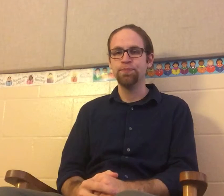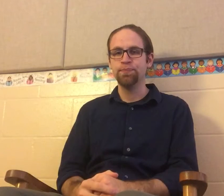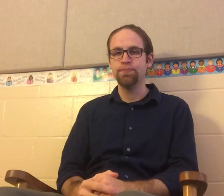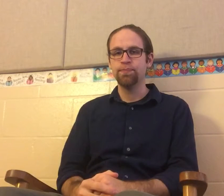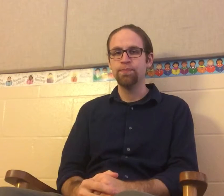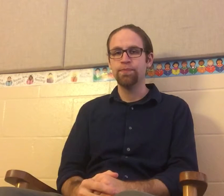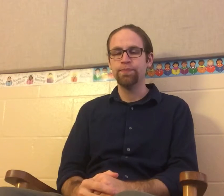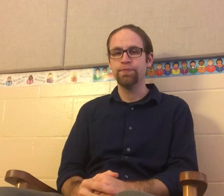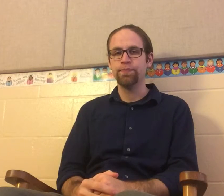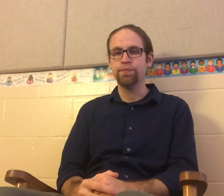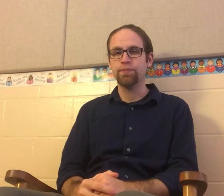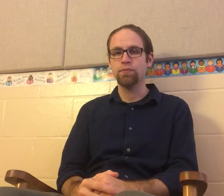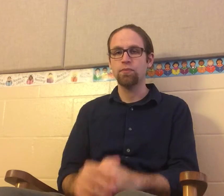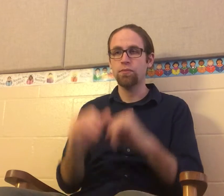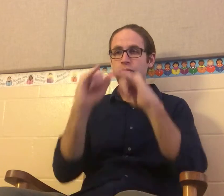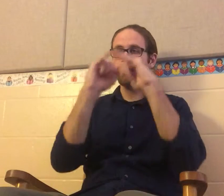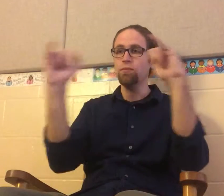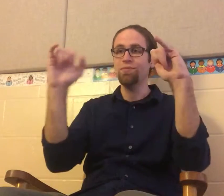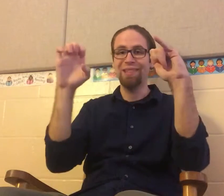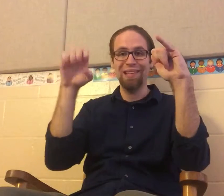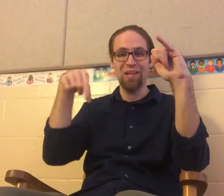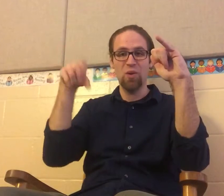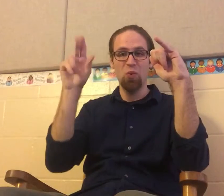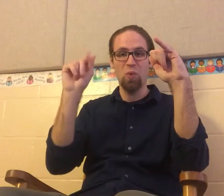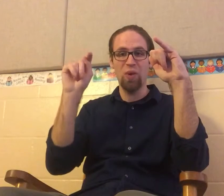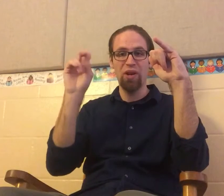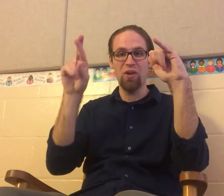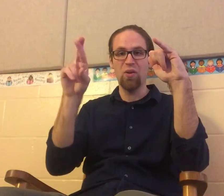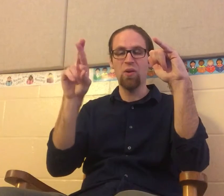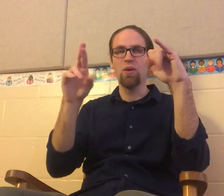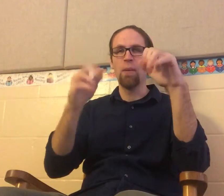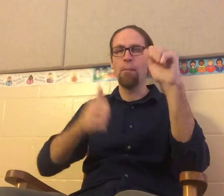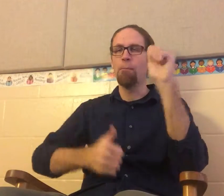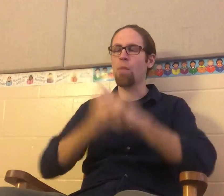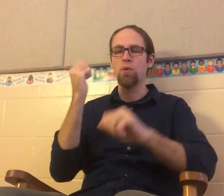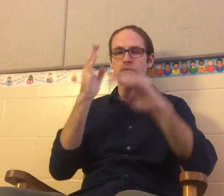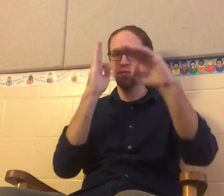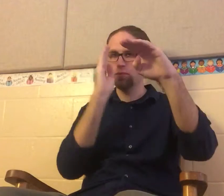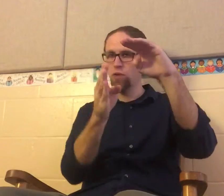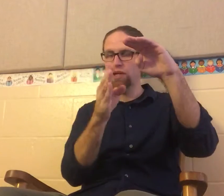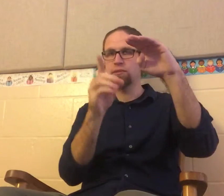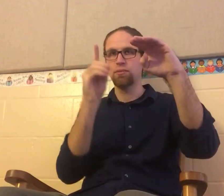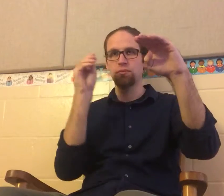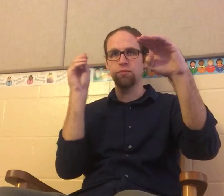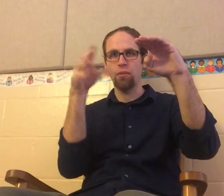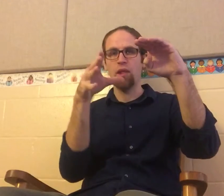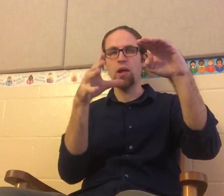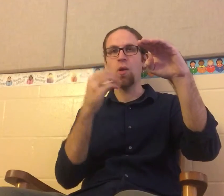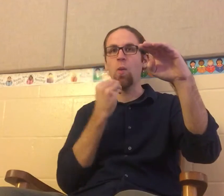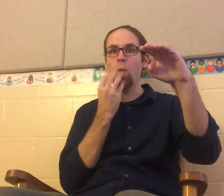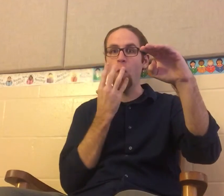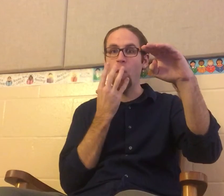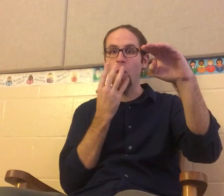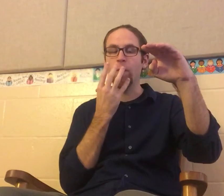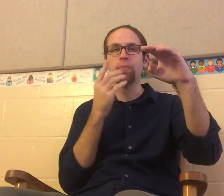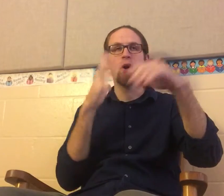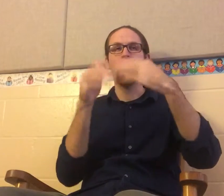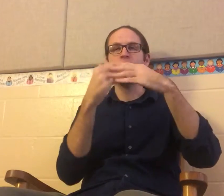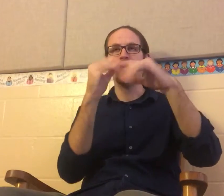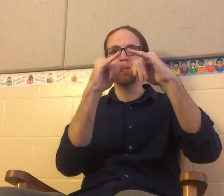The area around the equator receives the greatest amount of direct intense sunlight, so some of the warmest parts of Earth are located in that part of